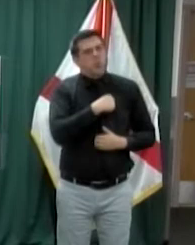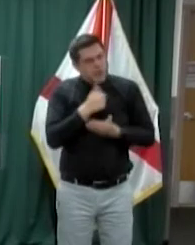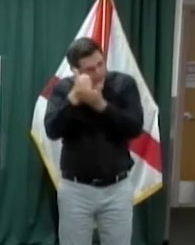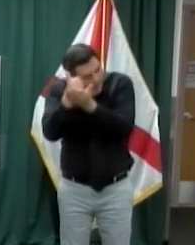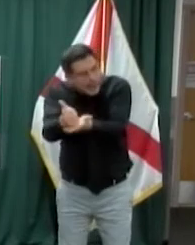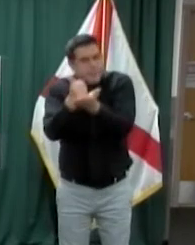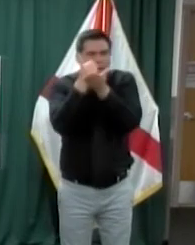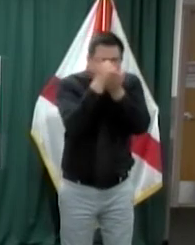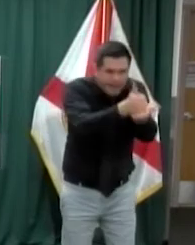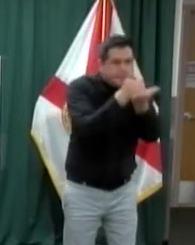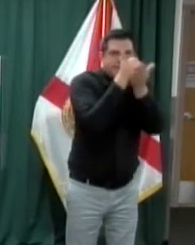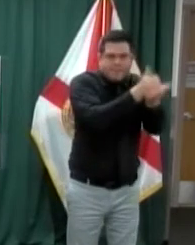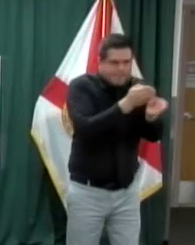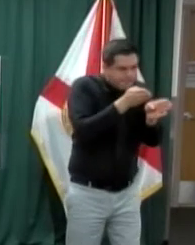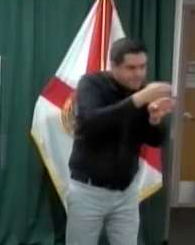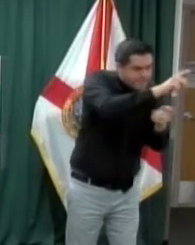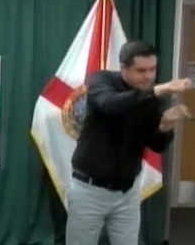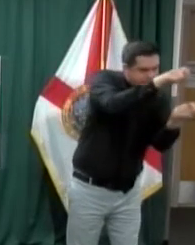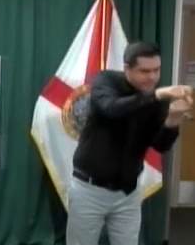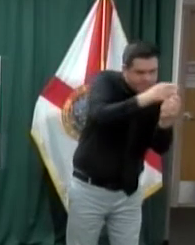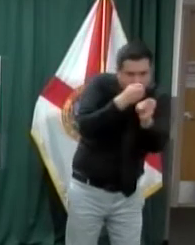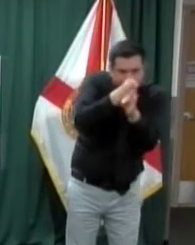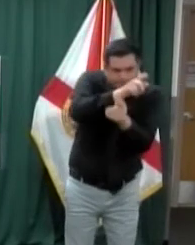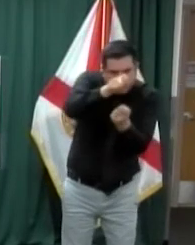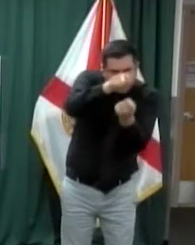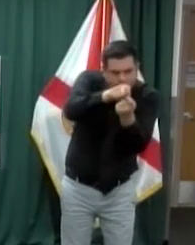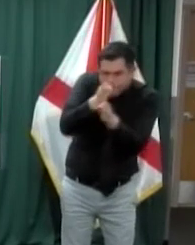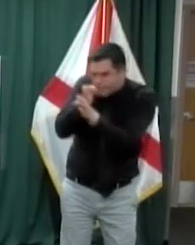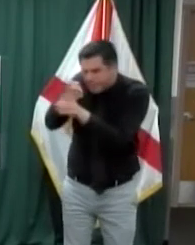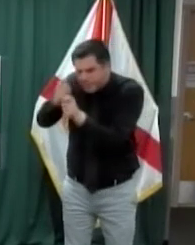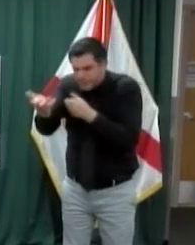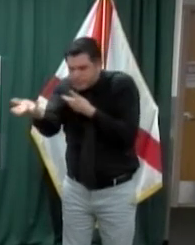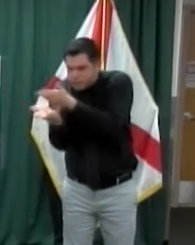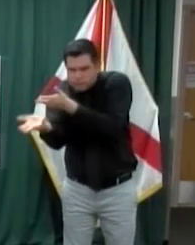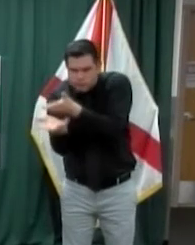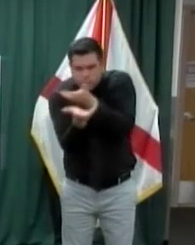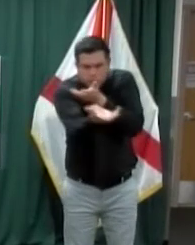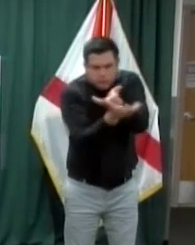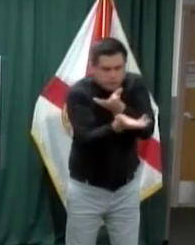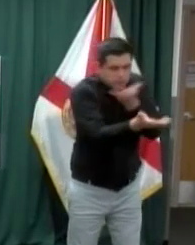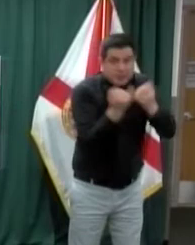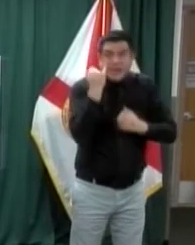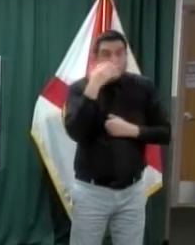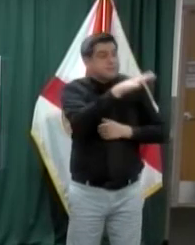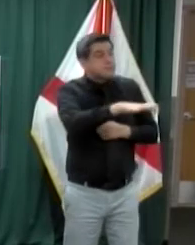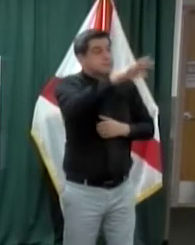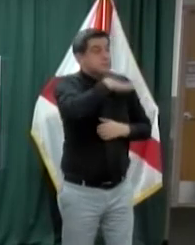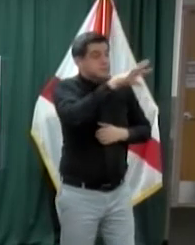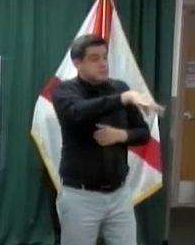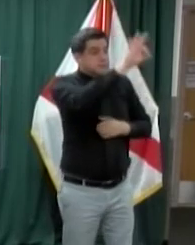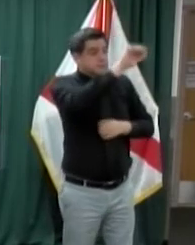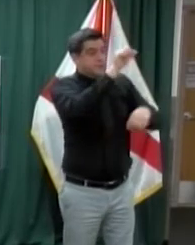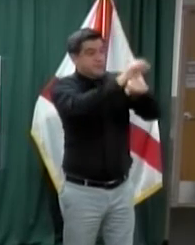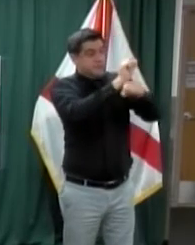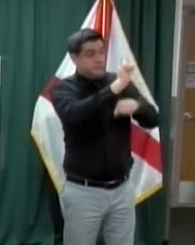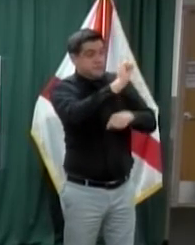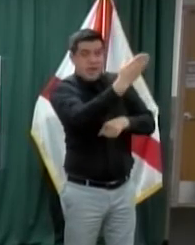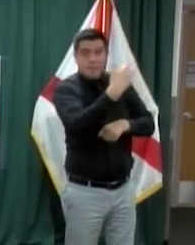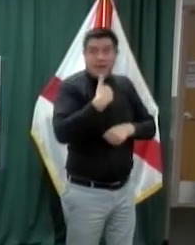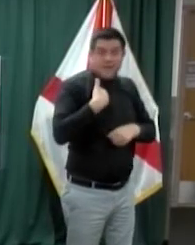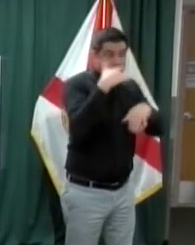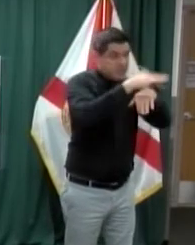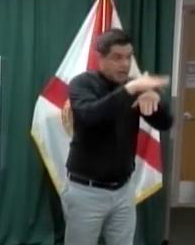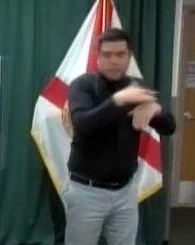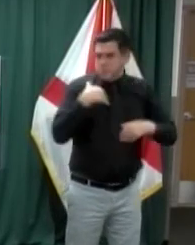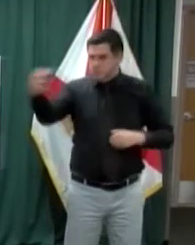and connection to businesses that are actually hiring, and also opportunities for upskilling and perhaps to work during